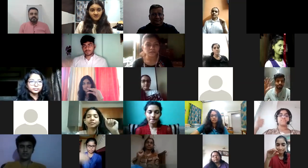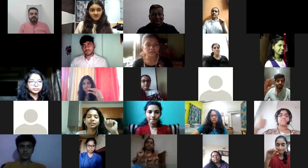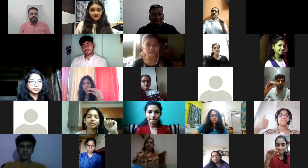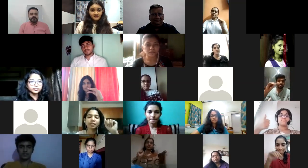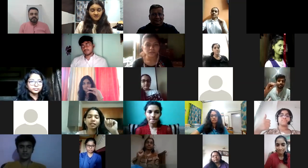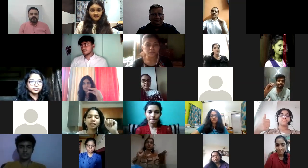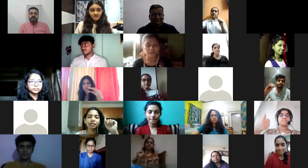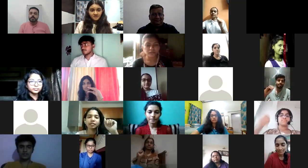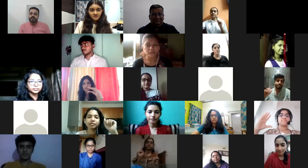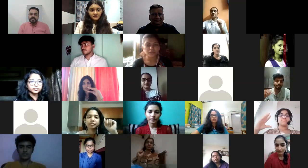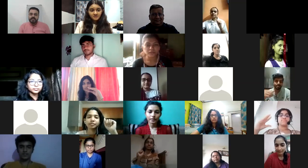Evening. And good evening.